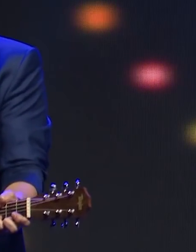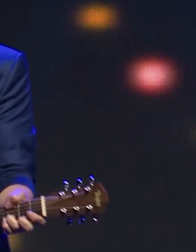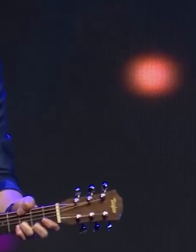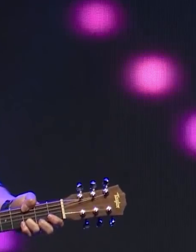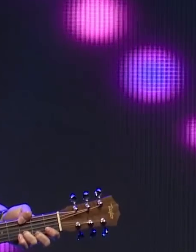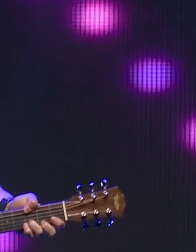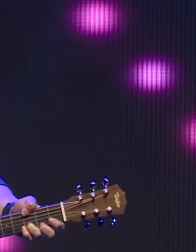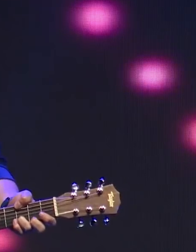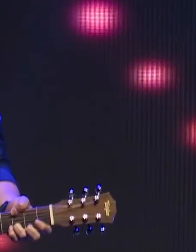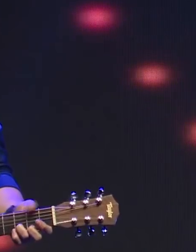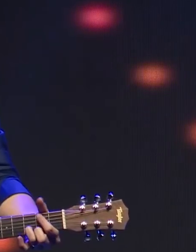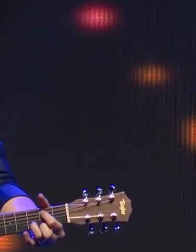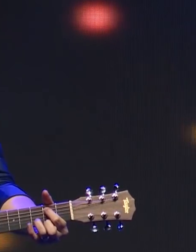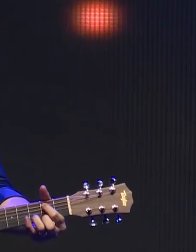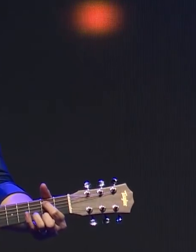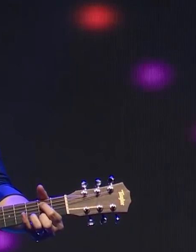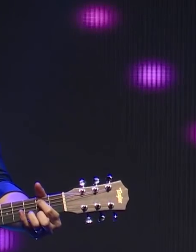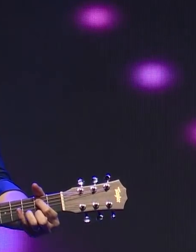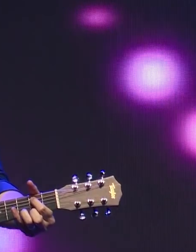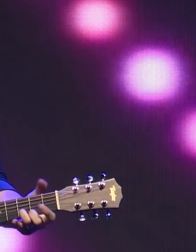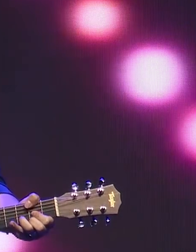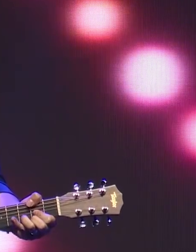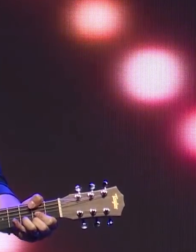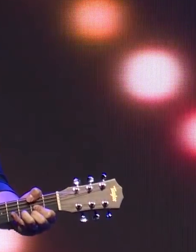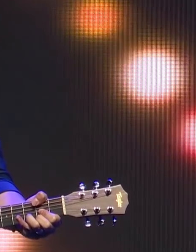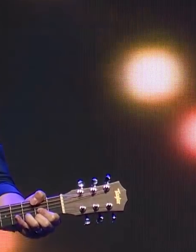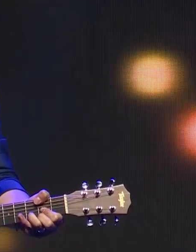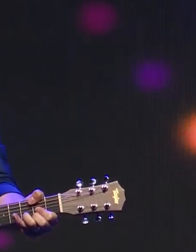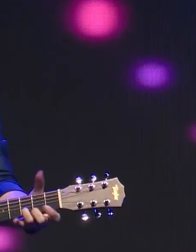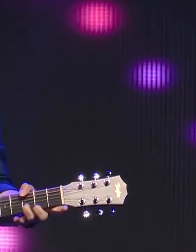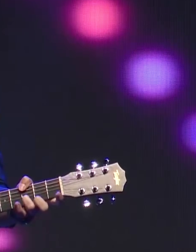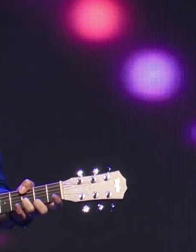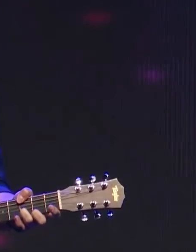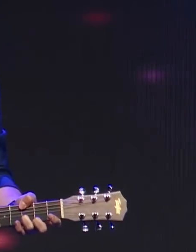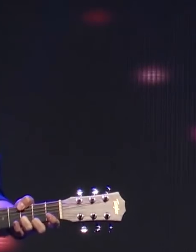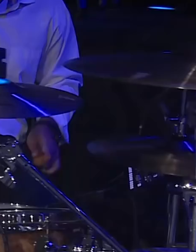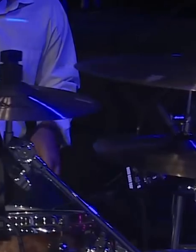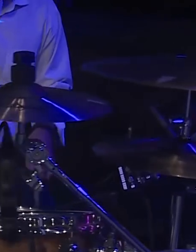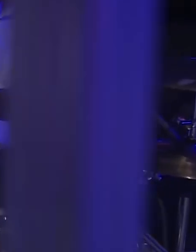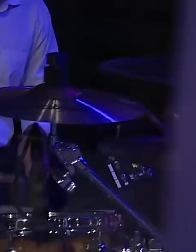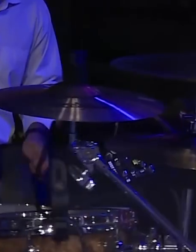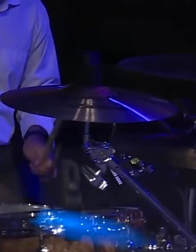me laugh. Your spirit burns a new melody.